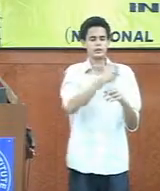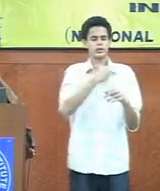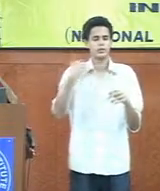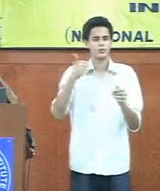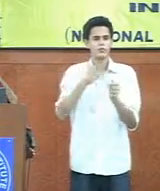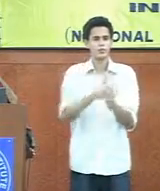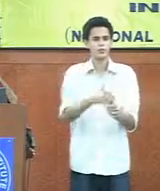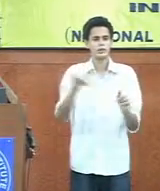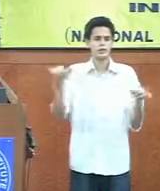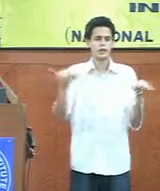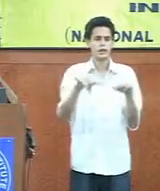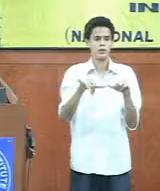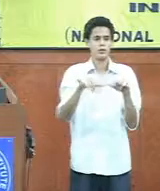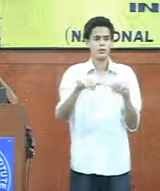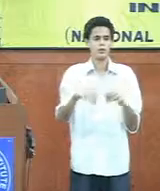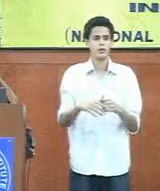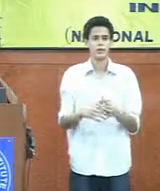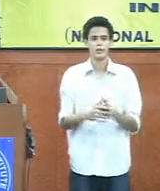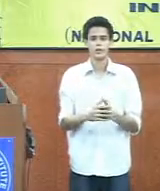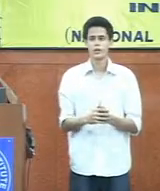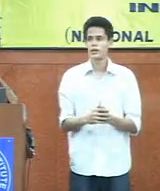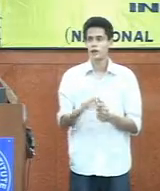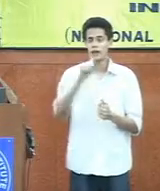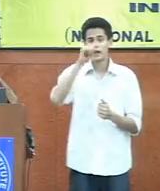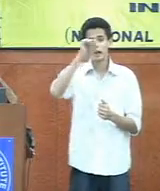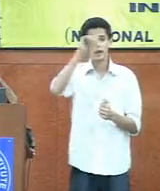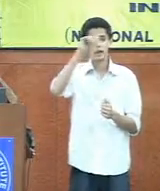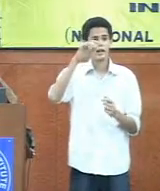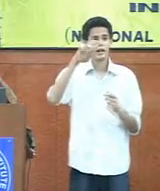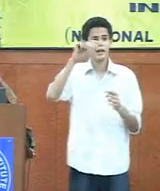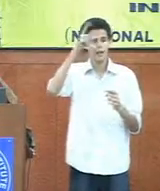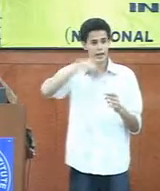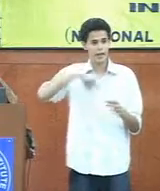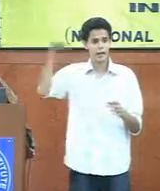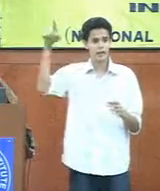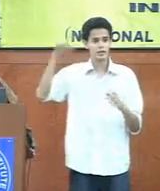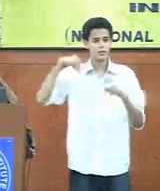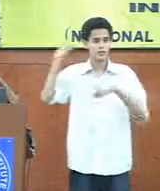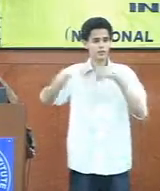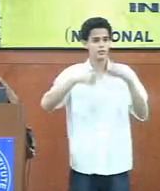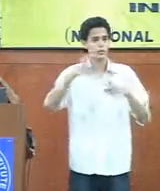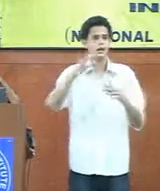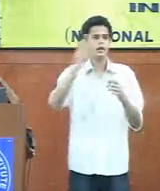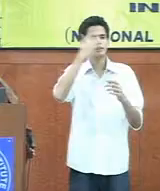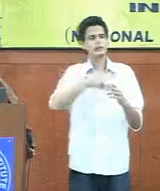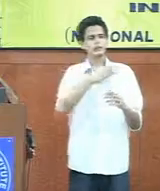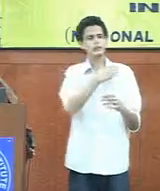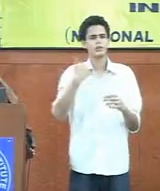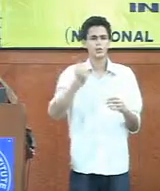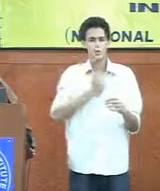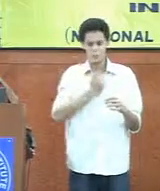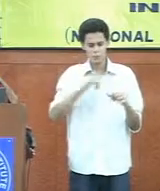and as far as the Indian Succession Act is concerned, Christians again have the right to will away all